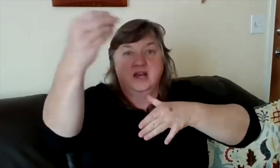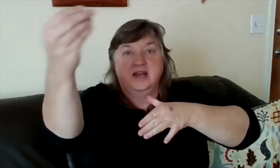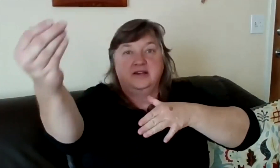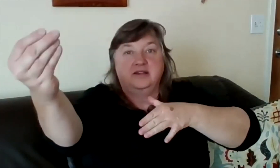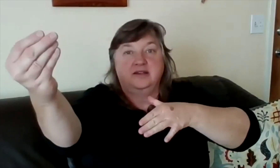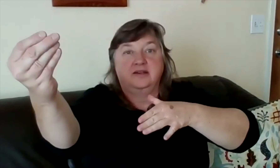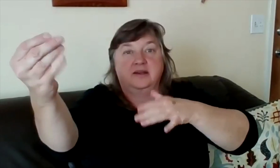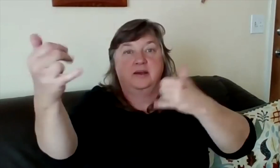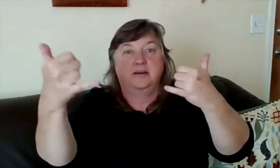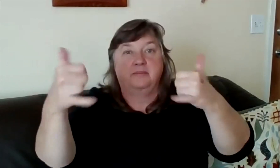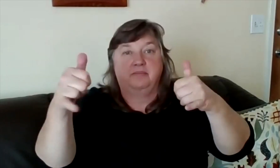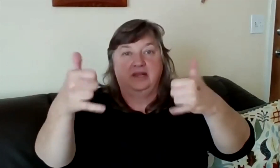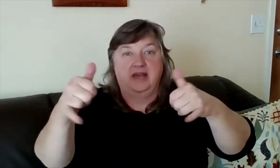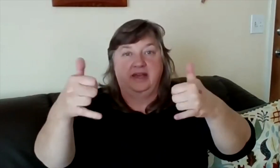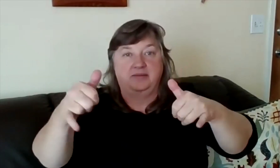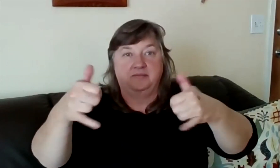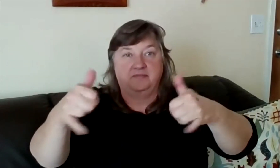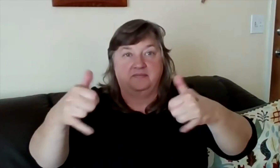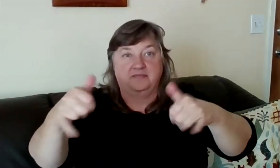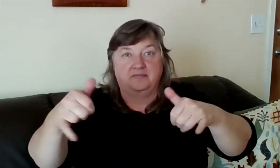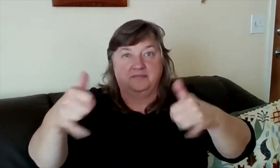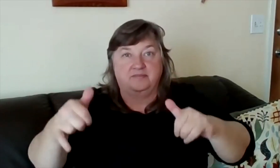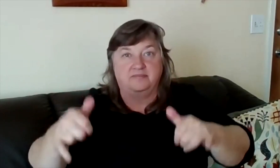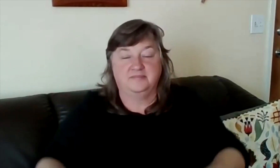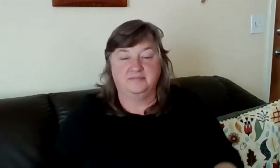Outside play.